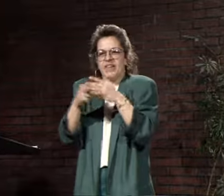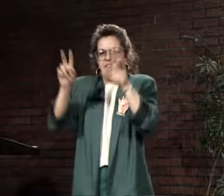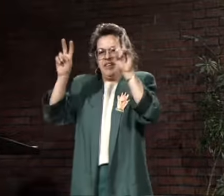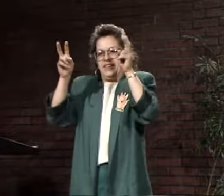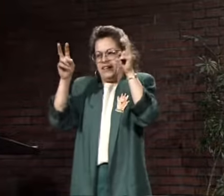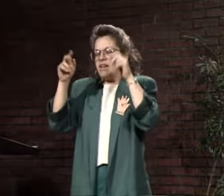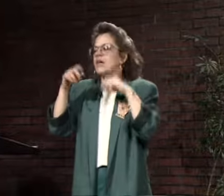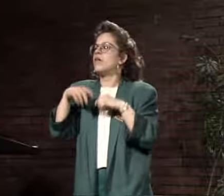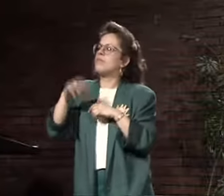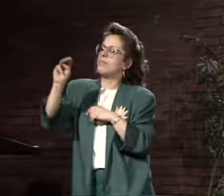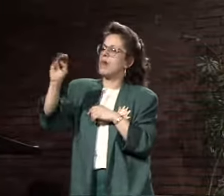I want to start